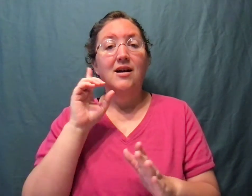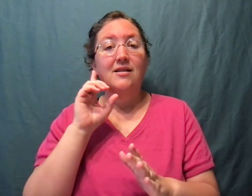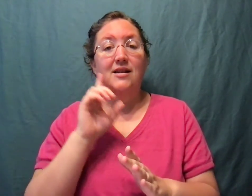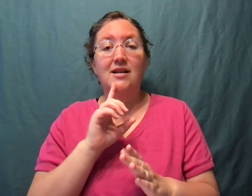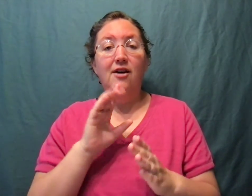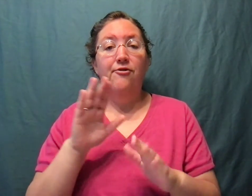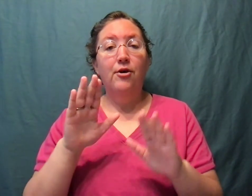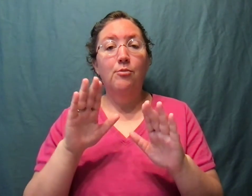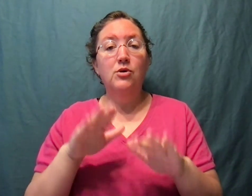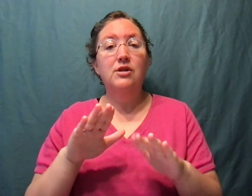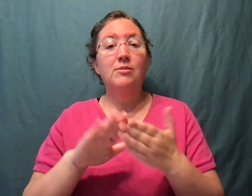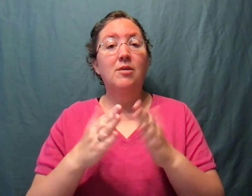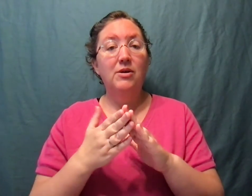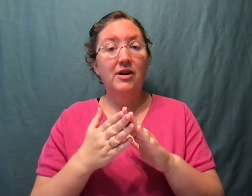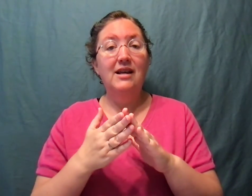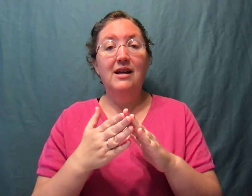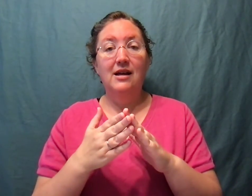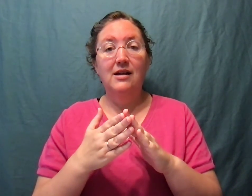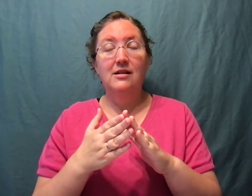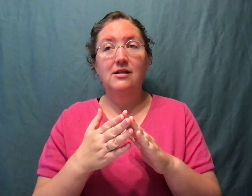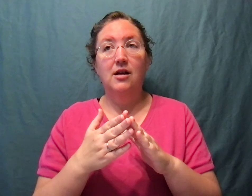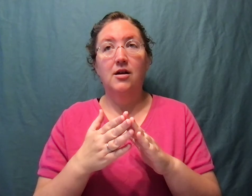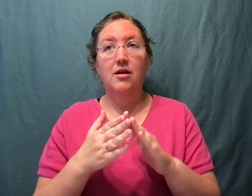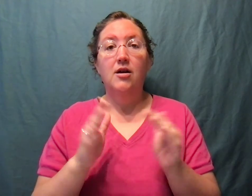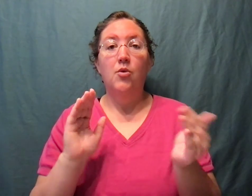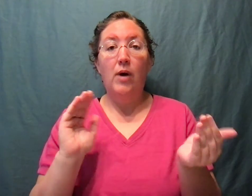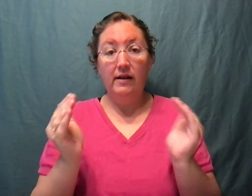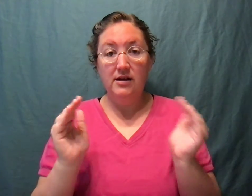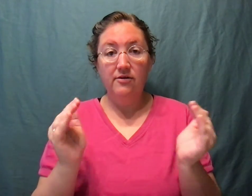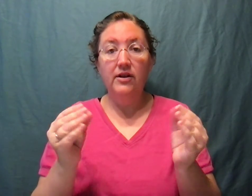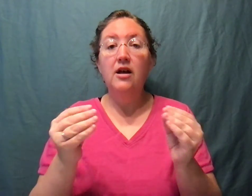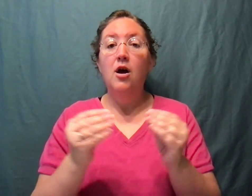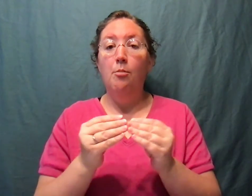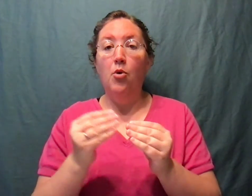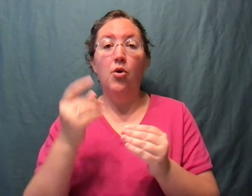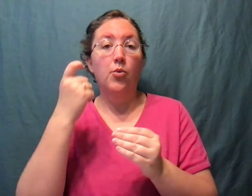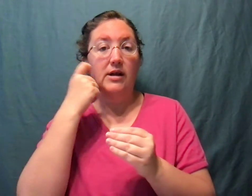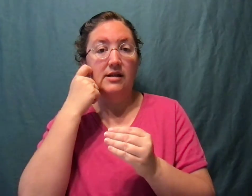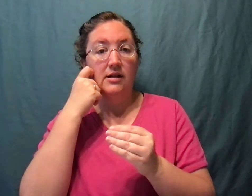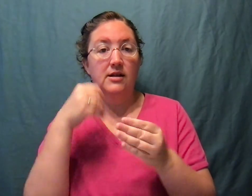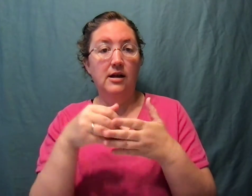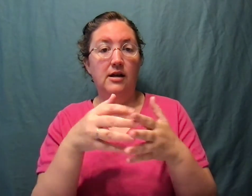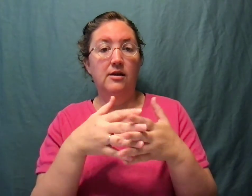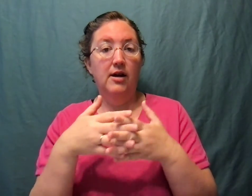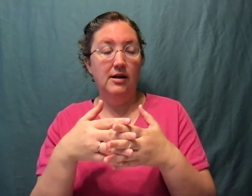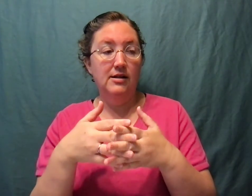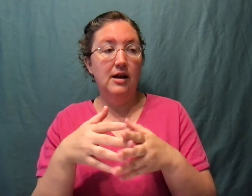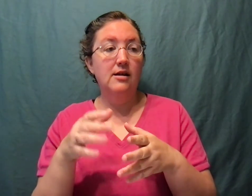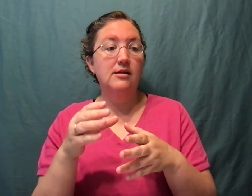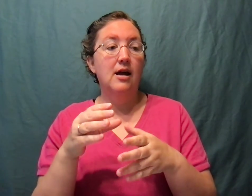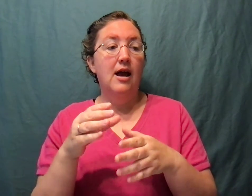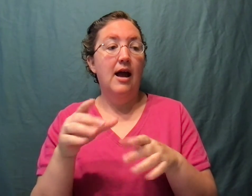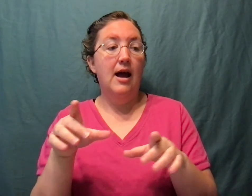The deaf Muslim community is relatively more recent in the United States,